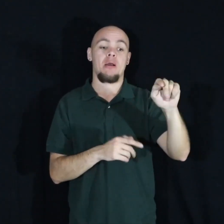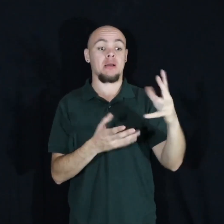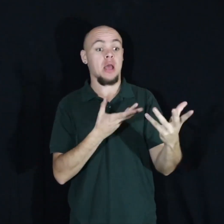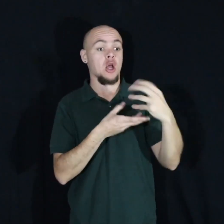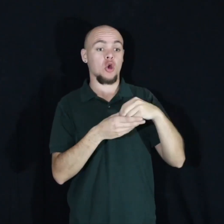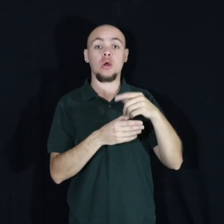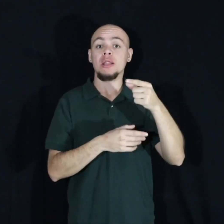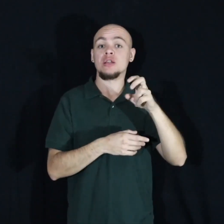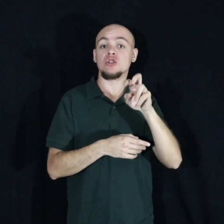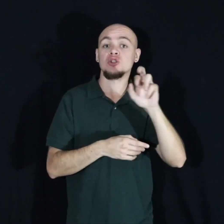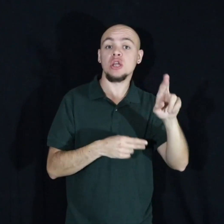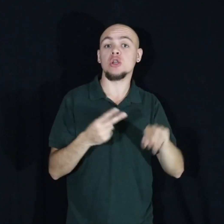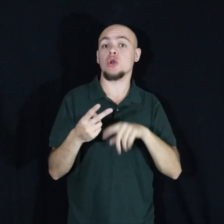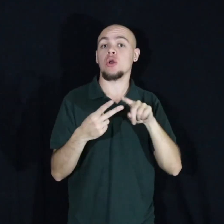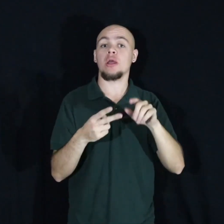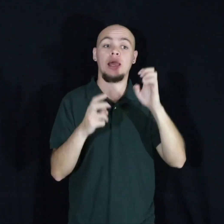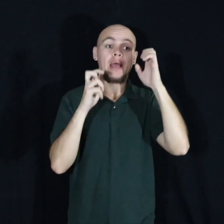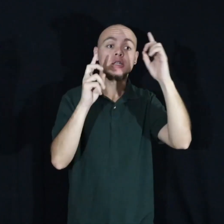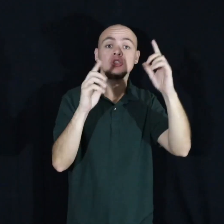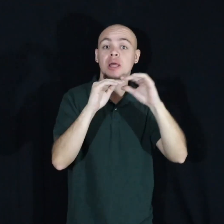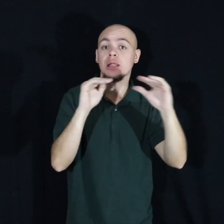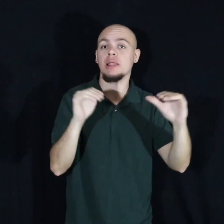gender and level of education,